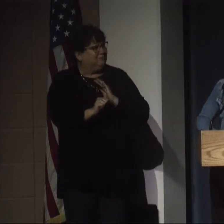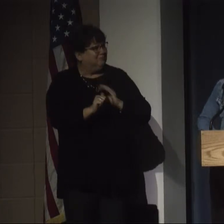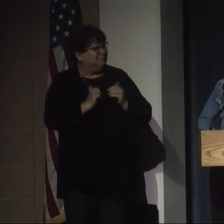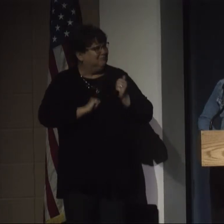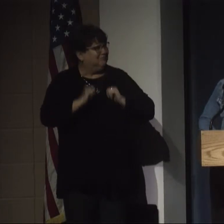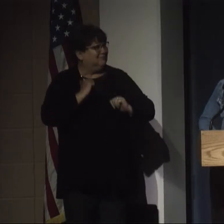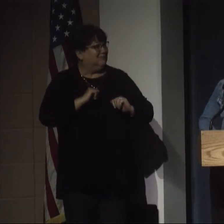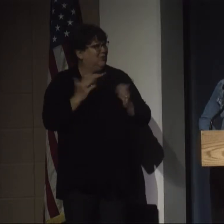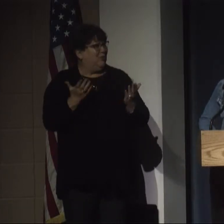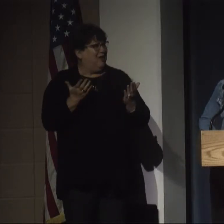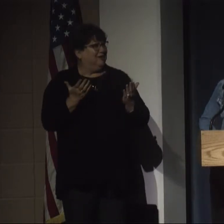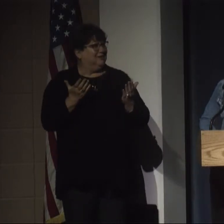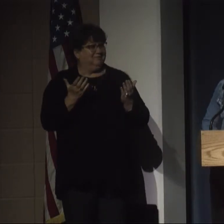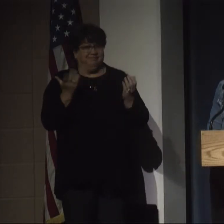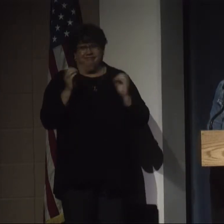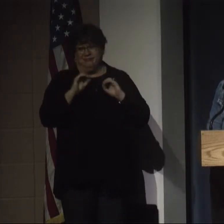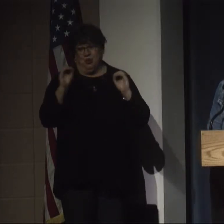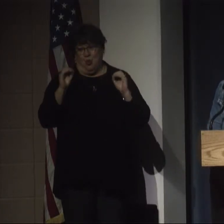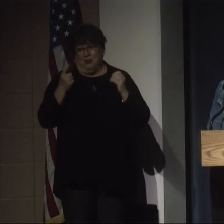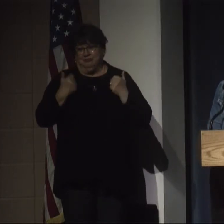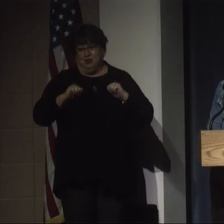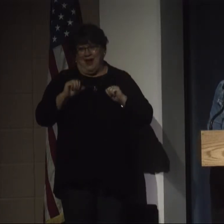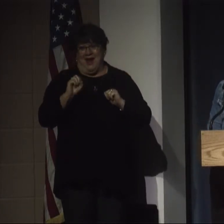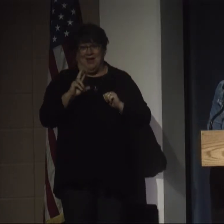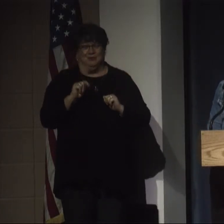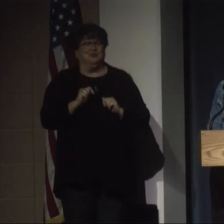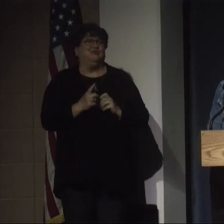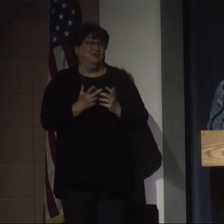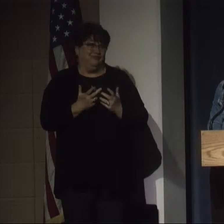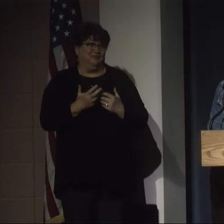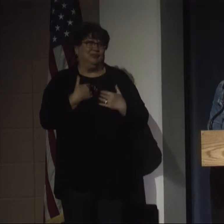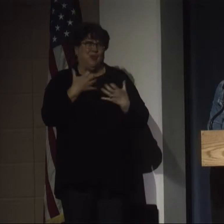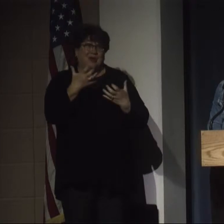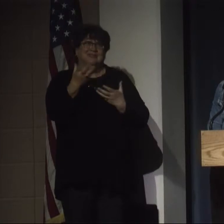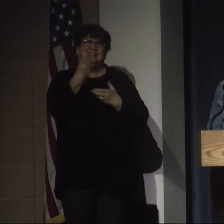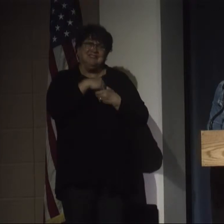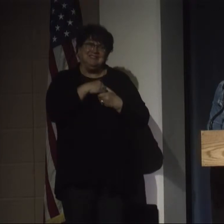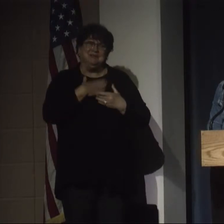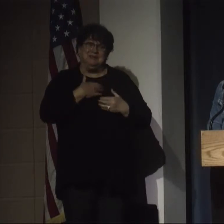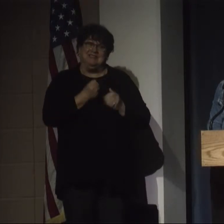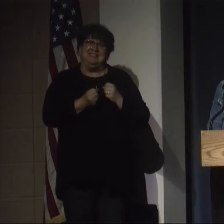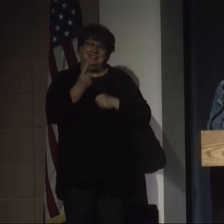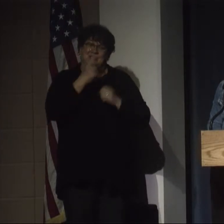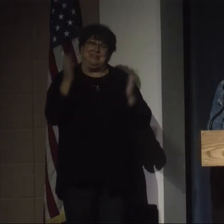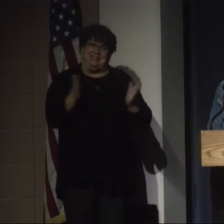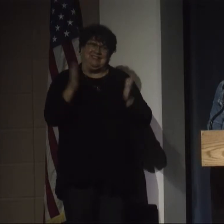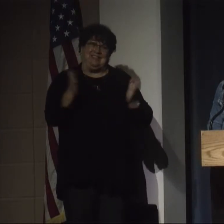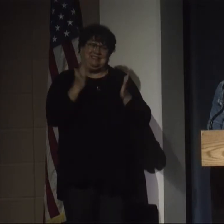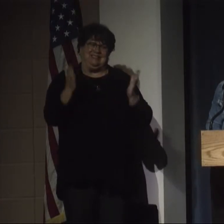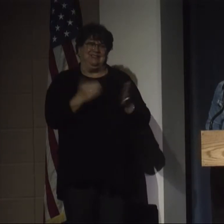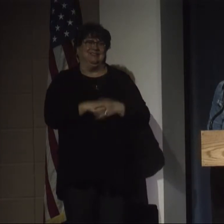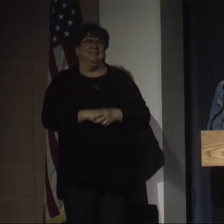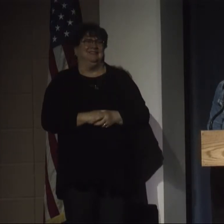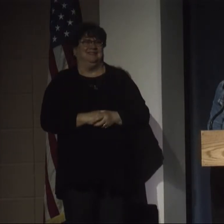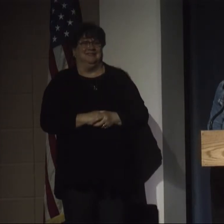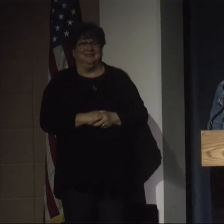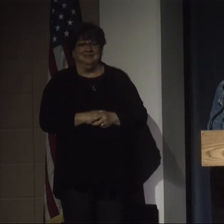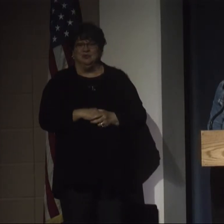Talent. Nobody tried out, unfortunately. Sorry. I know. We want them to, so please do next year. So that's the other